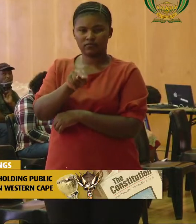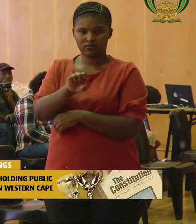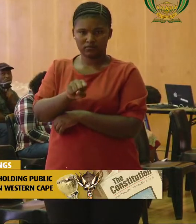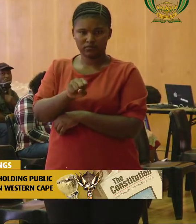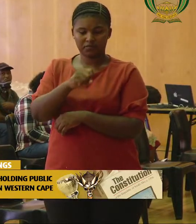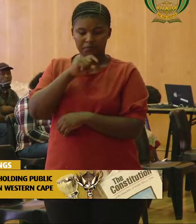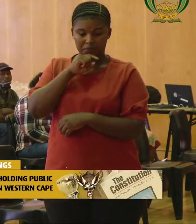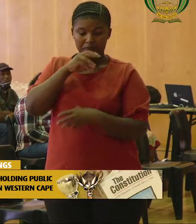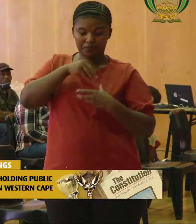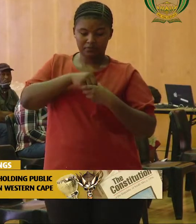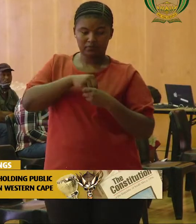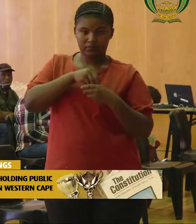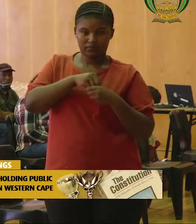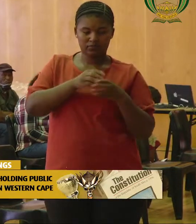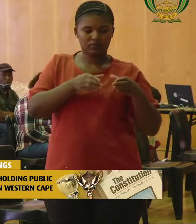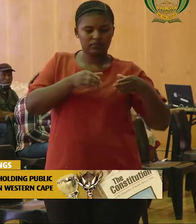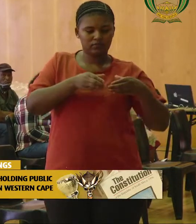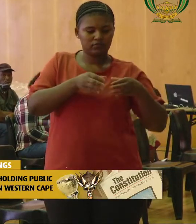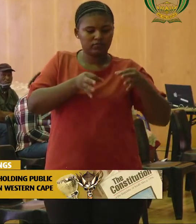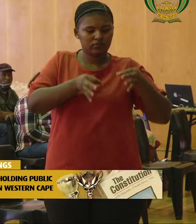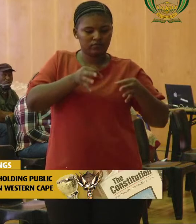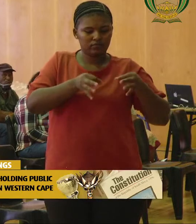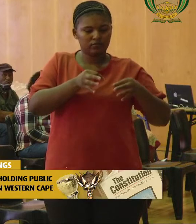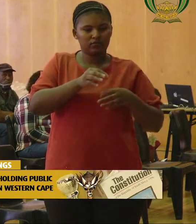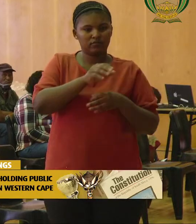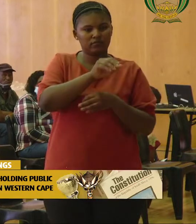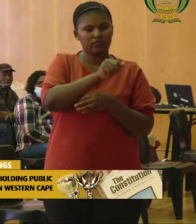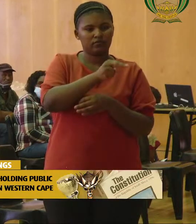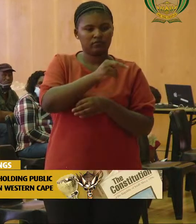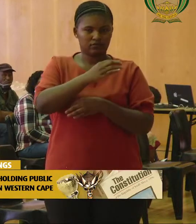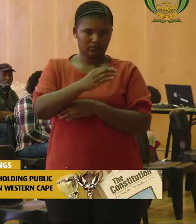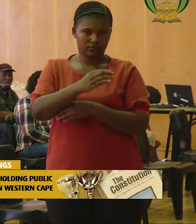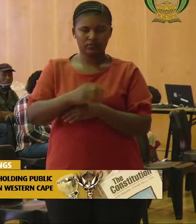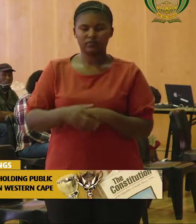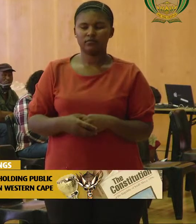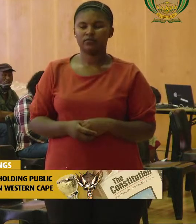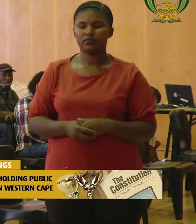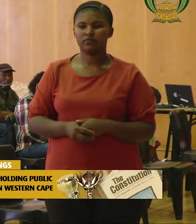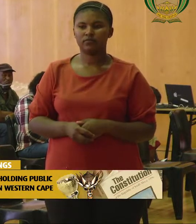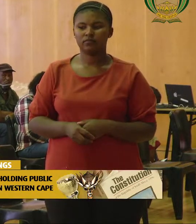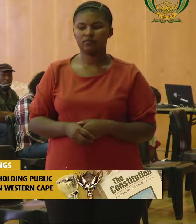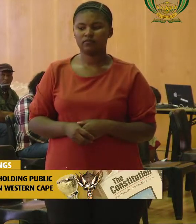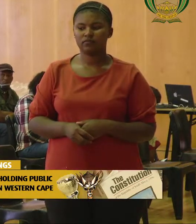Ndibhilonga kwi-ANC, ndibhilonga kwi-MKMVE.